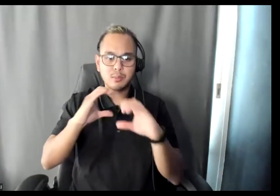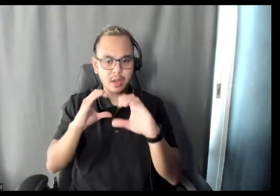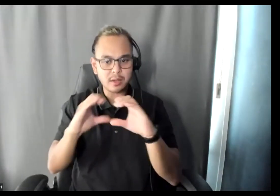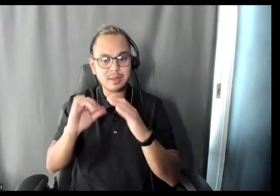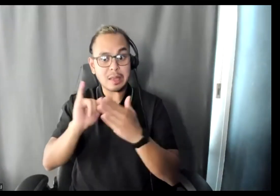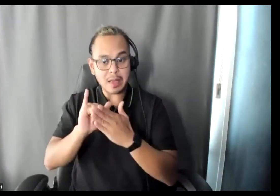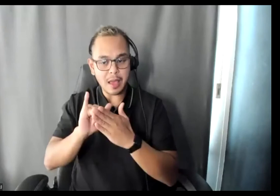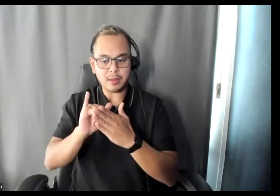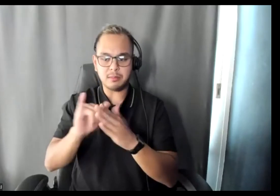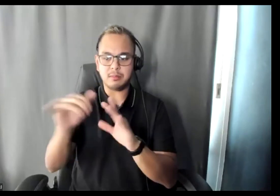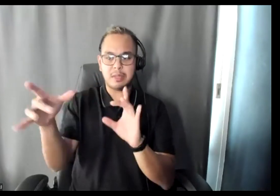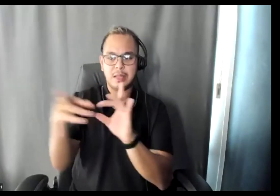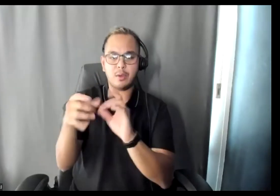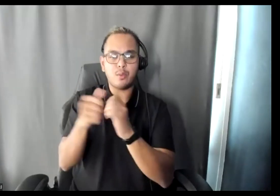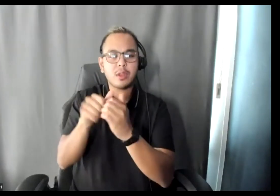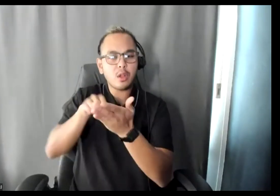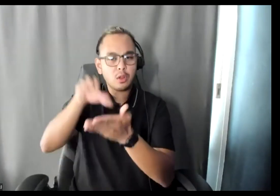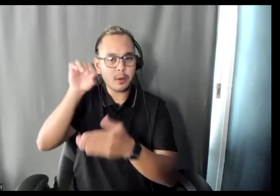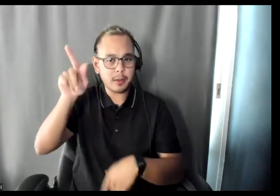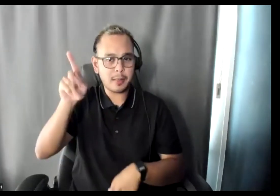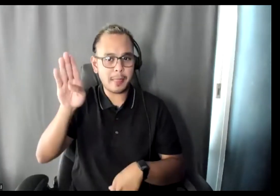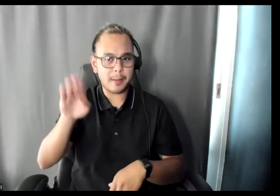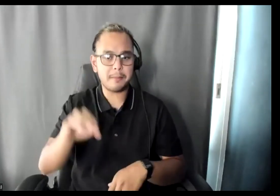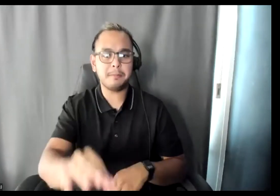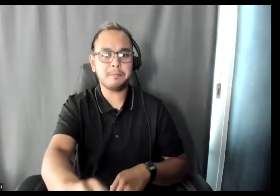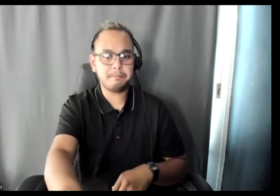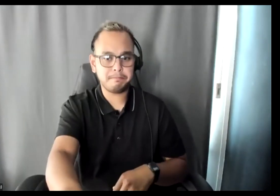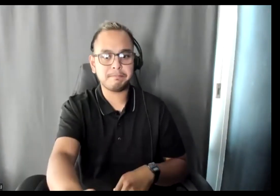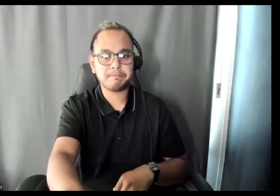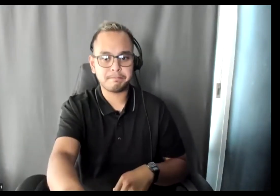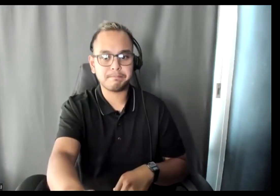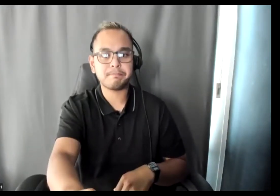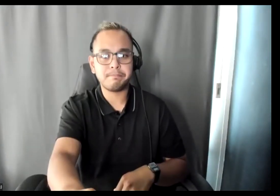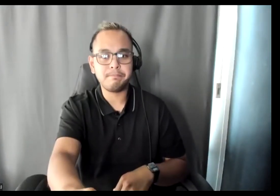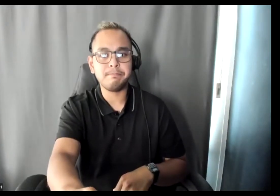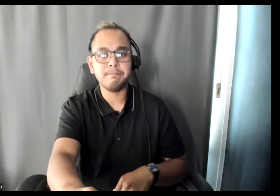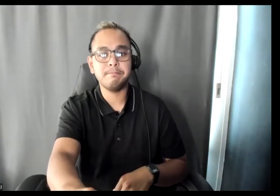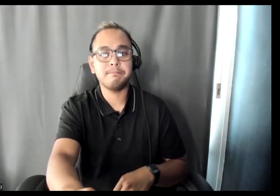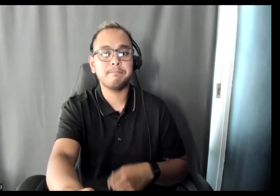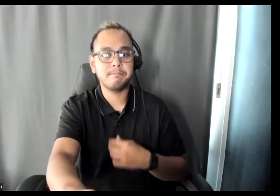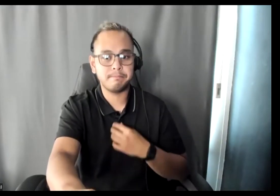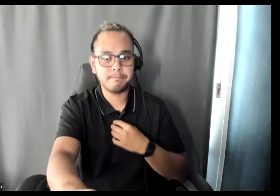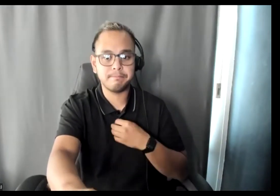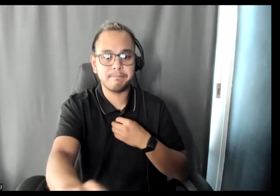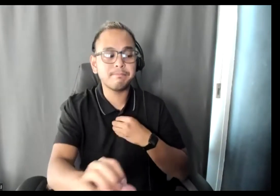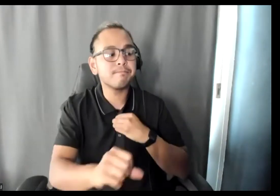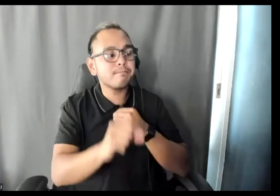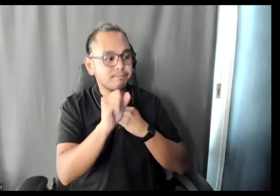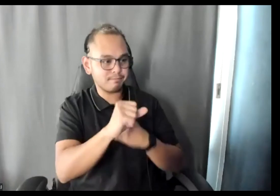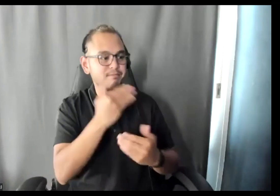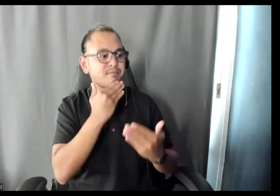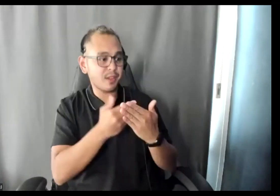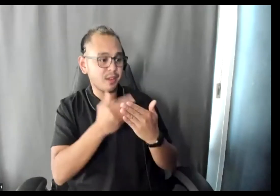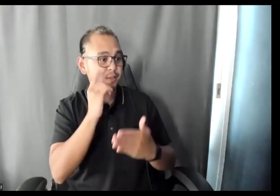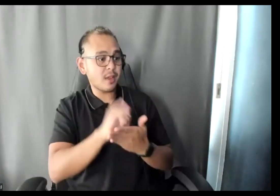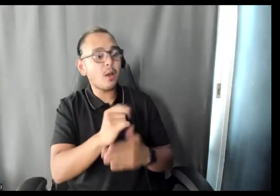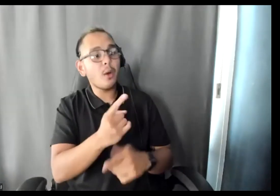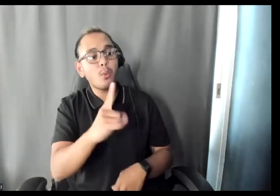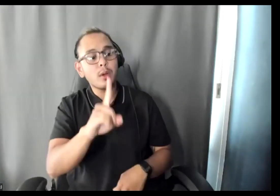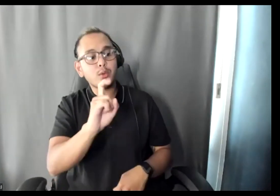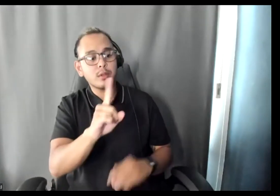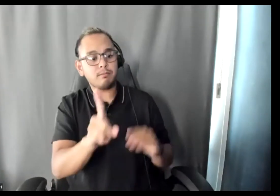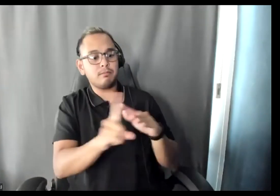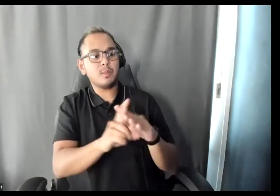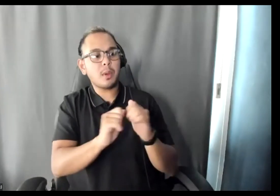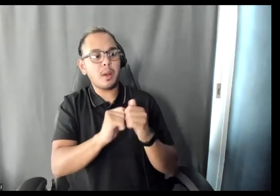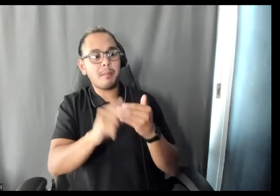that link, is in the Learning Lab. Absolutely. Thanks so much, Holly, for that. And one of the questions that has come up just about